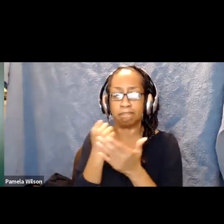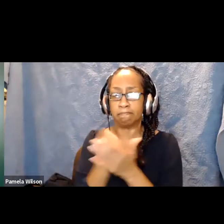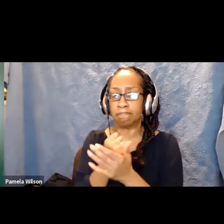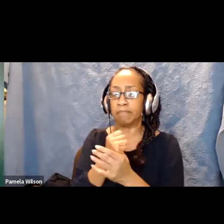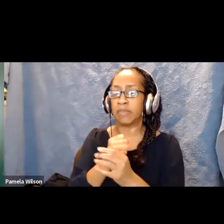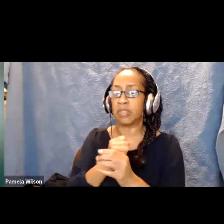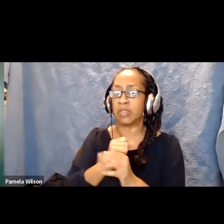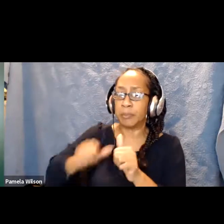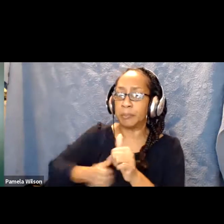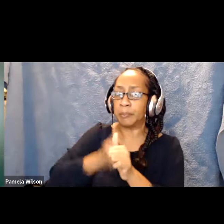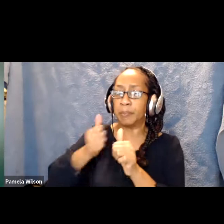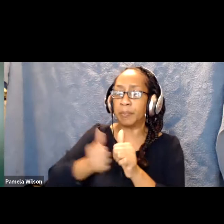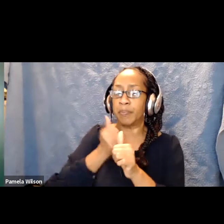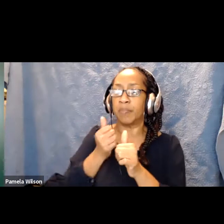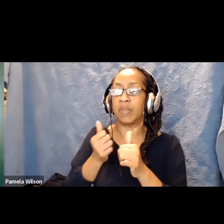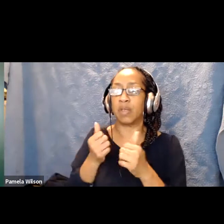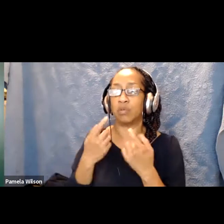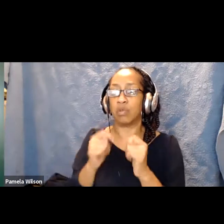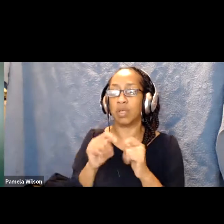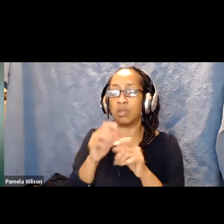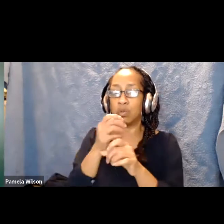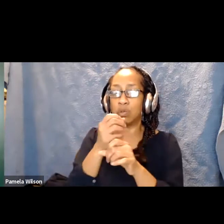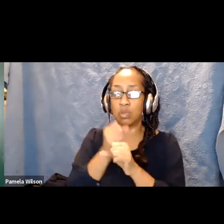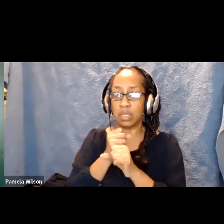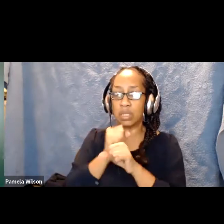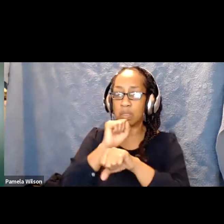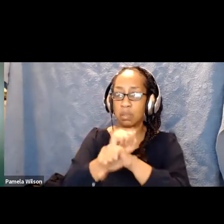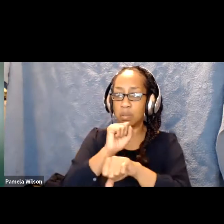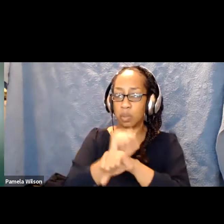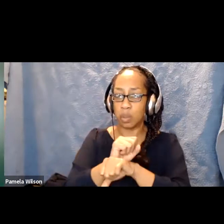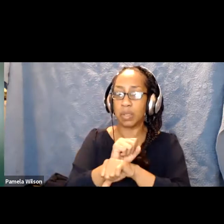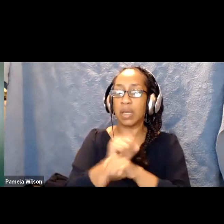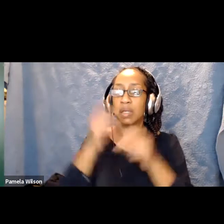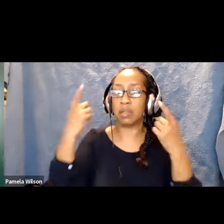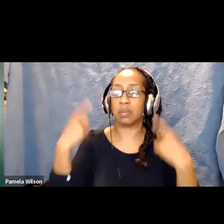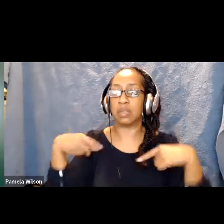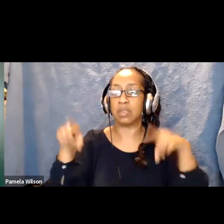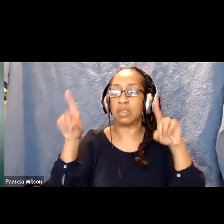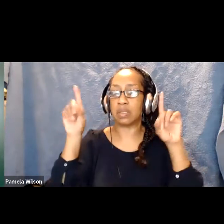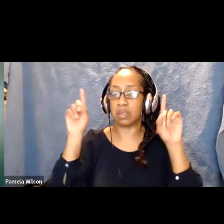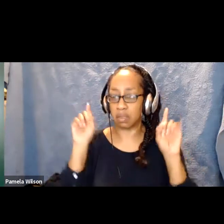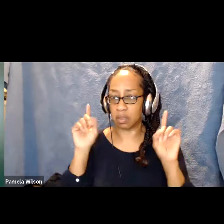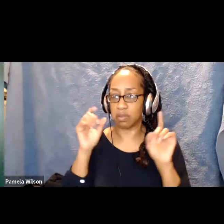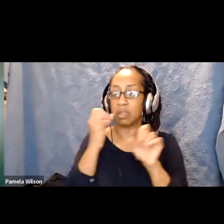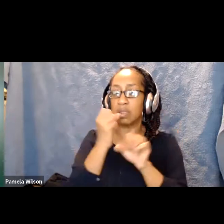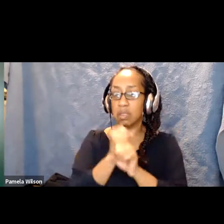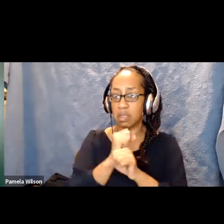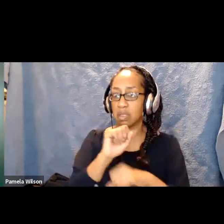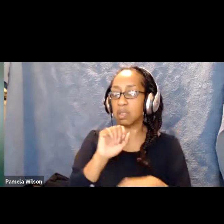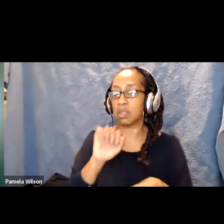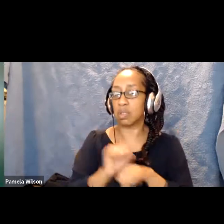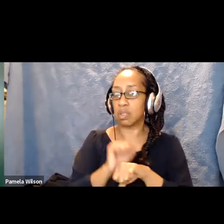and explore competitive integrated employment and then be successful at achieving that